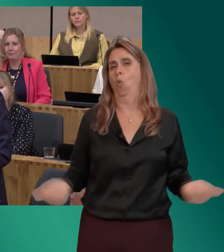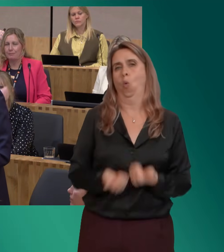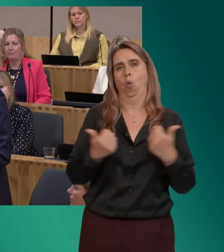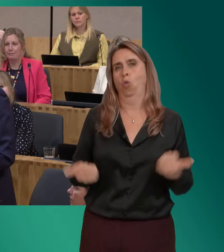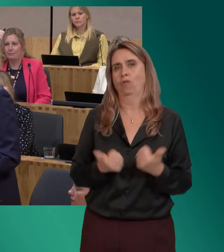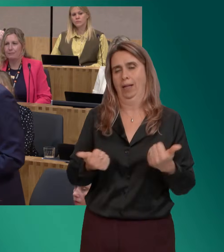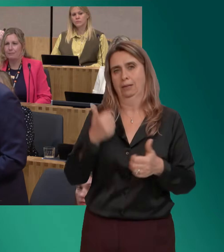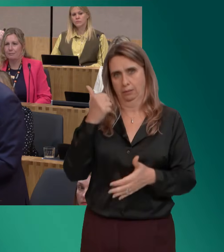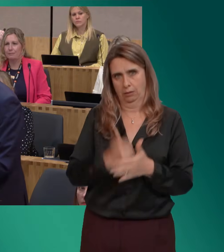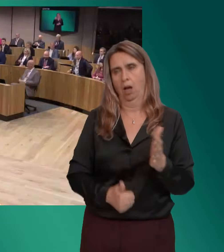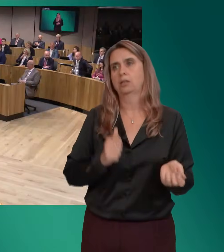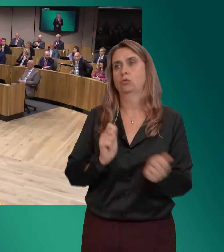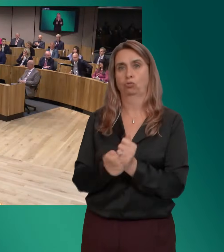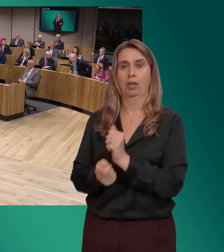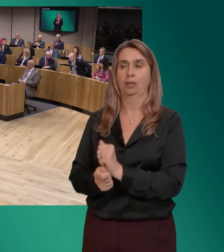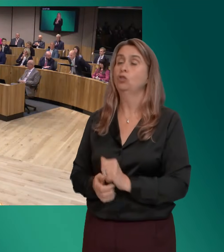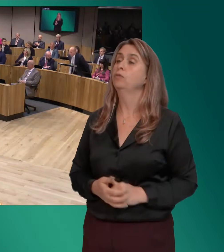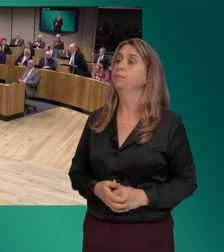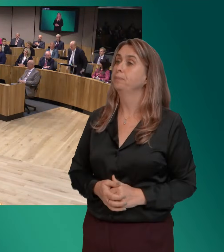issue.